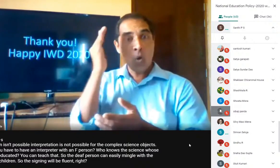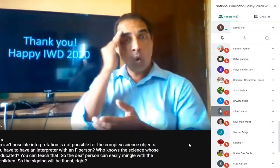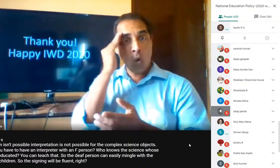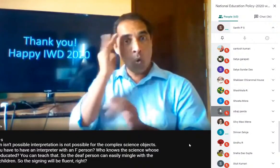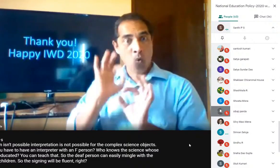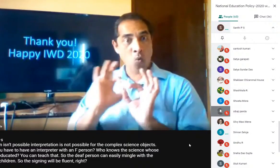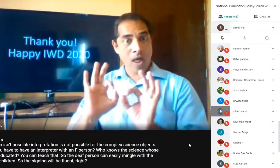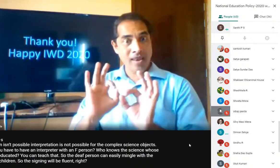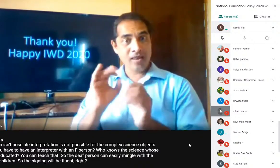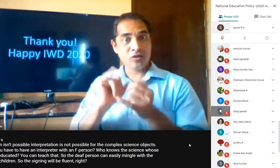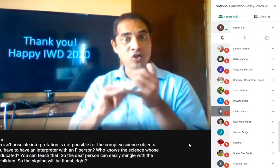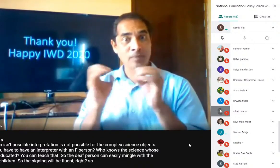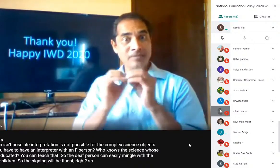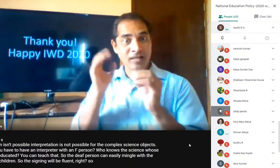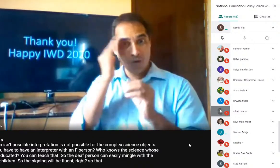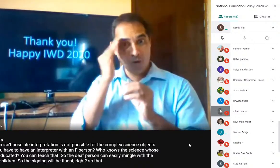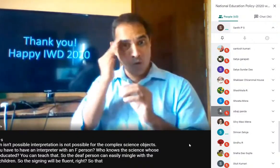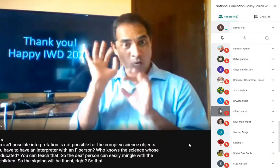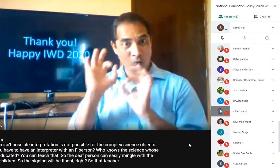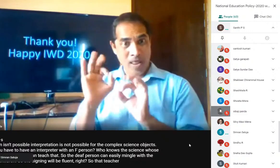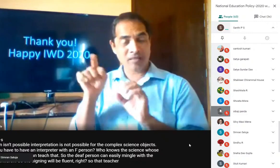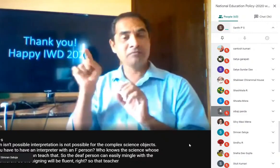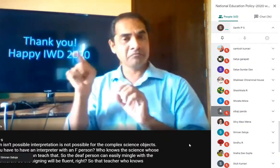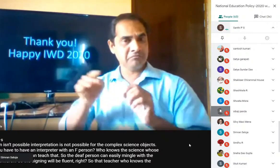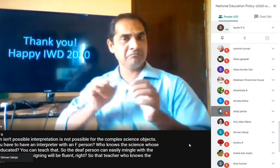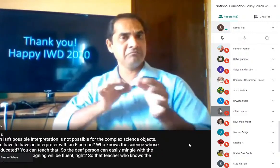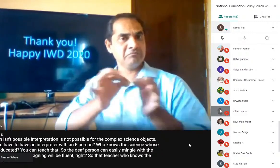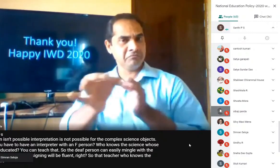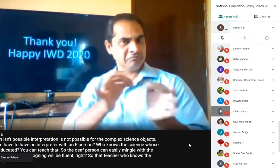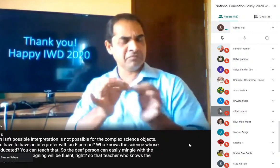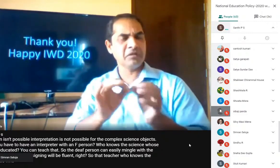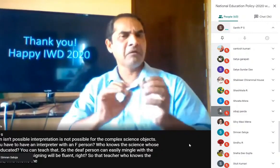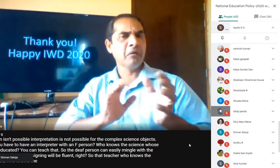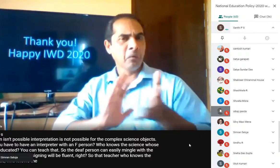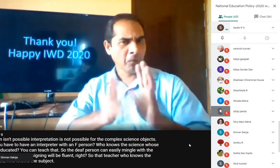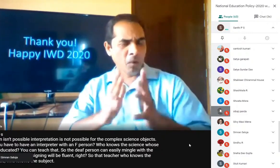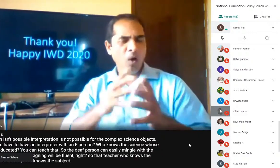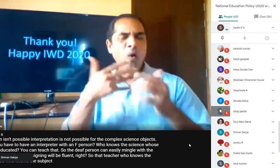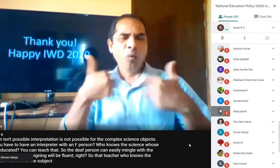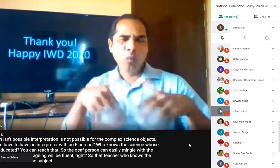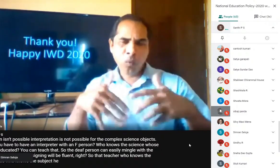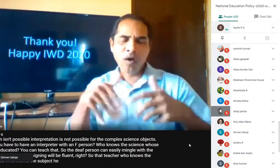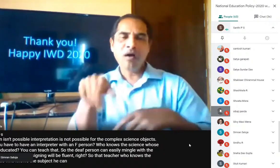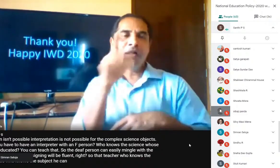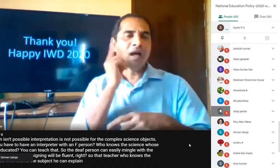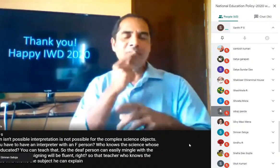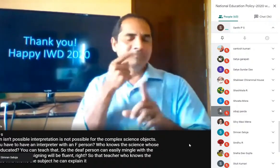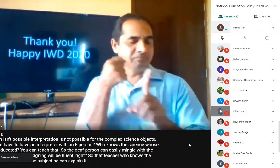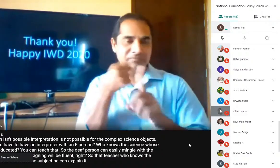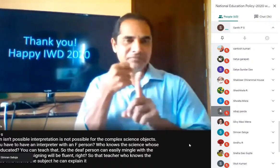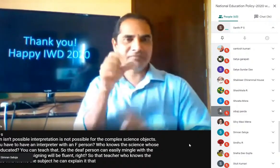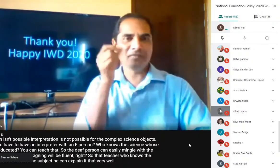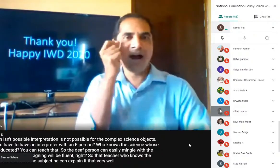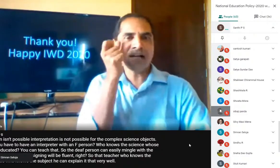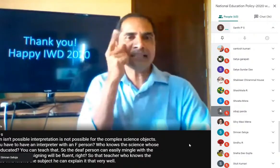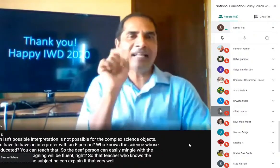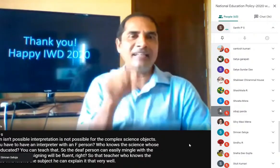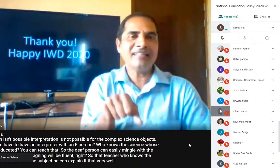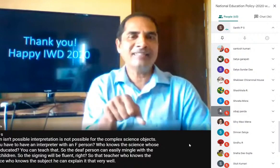So deaf teacher who knows the science, who knows the subject, he can explain it that very well. So it